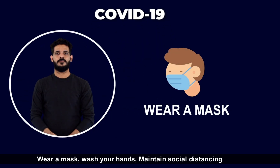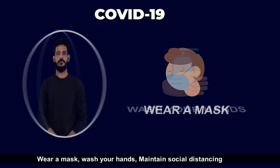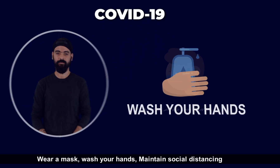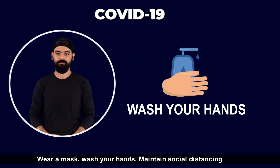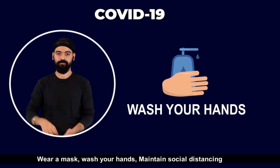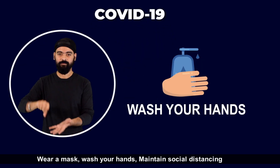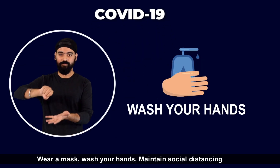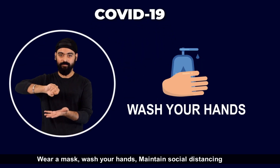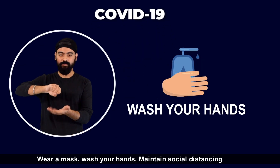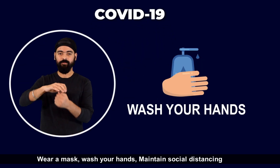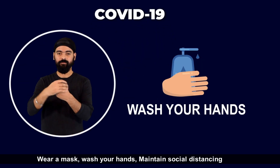Wash your hands.